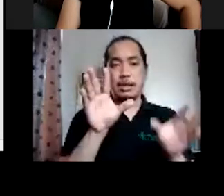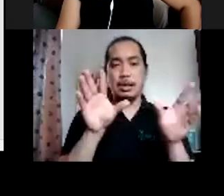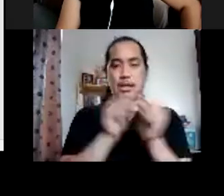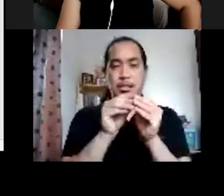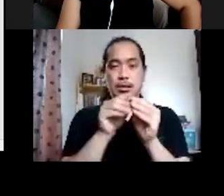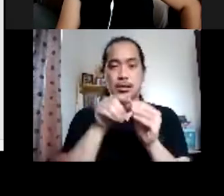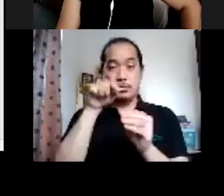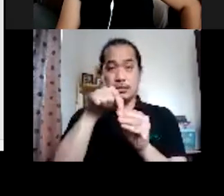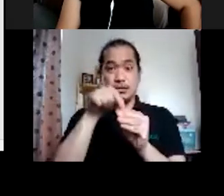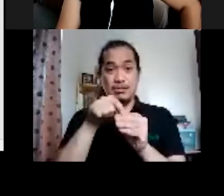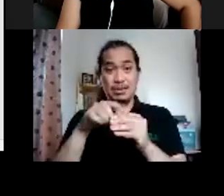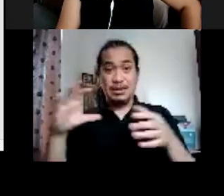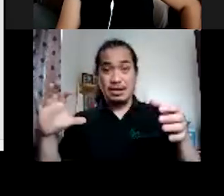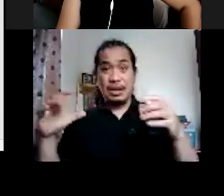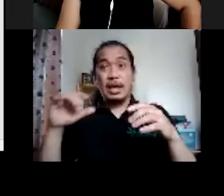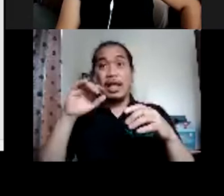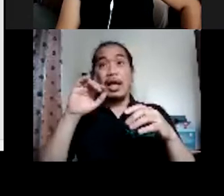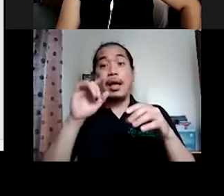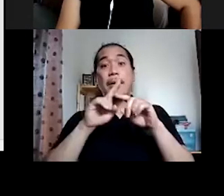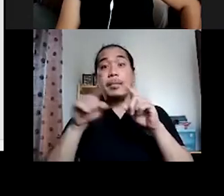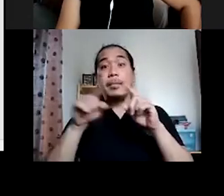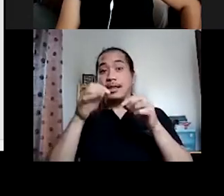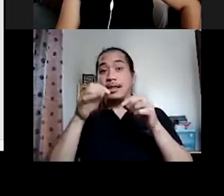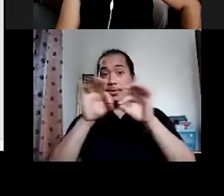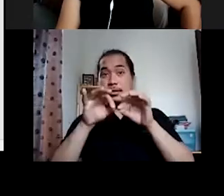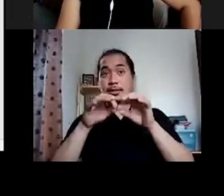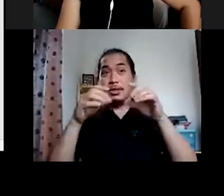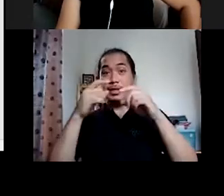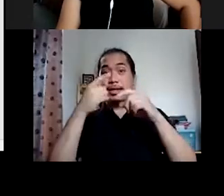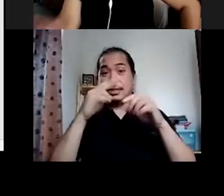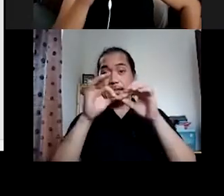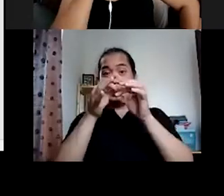Remember from the previous example, 4, 16 together.